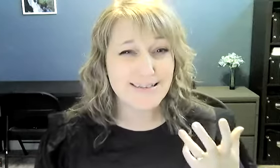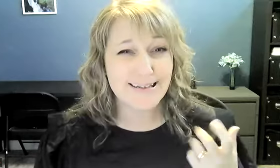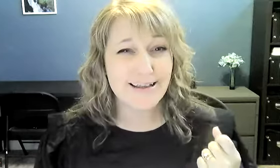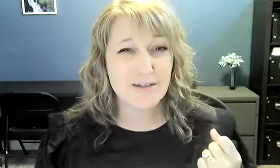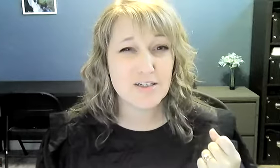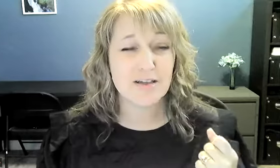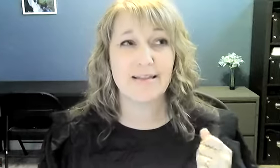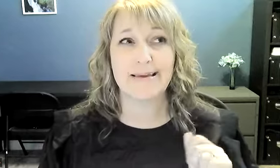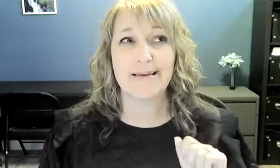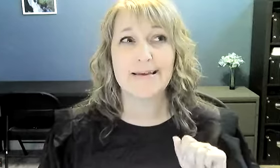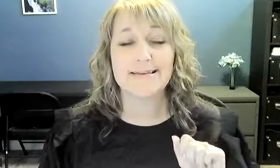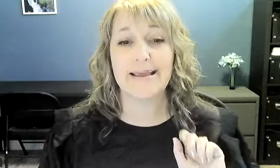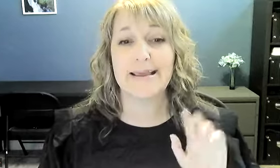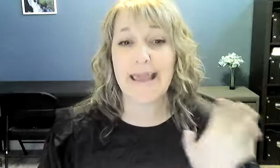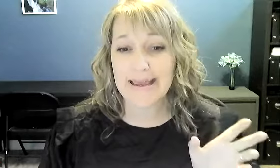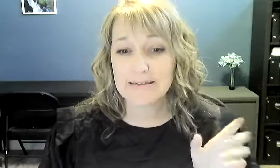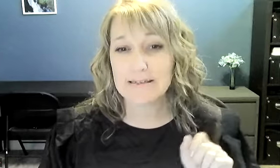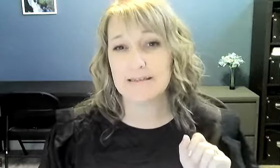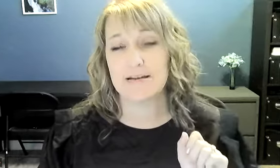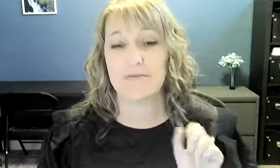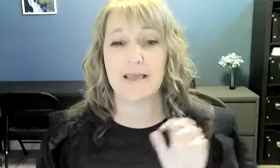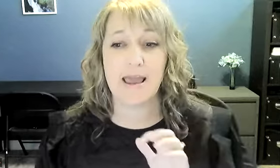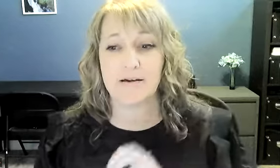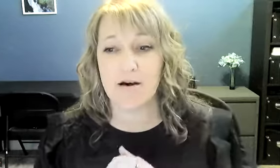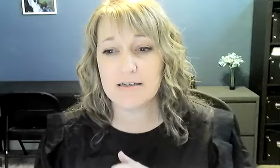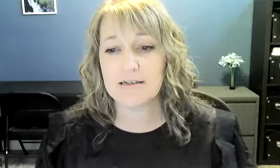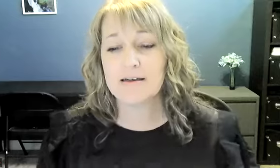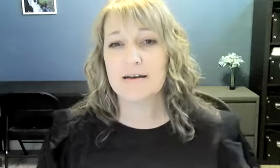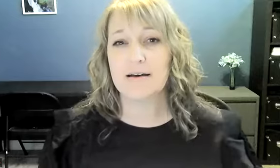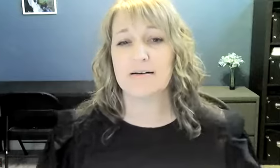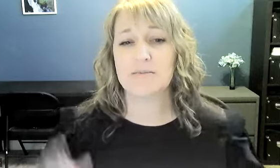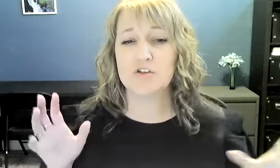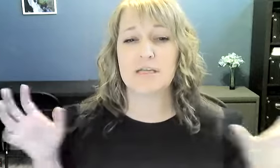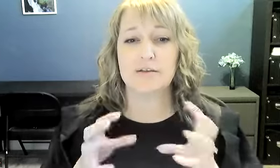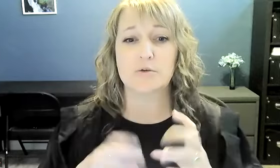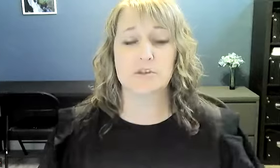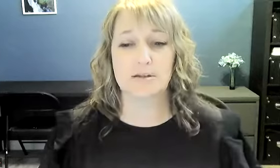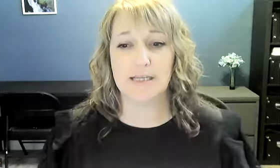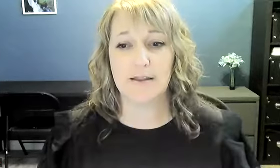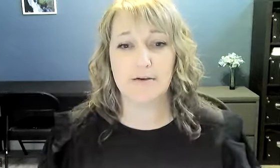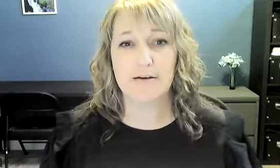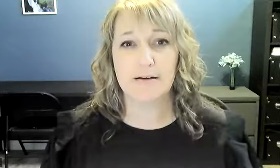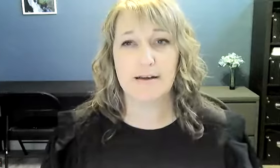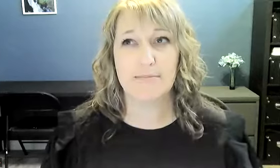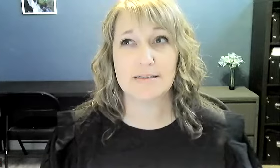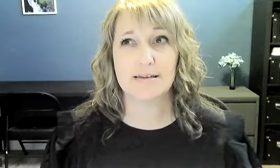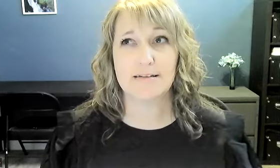in English, like saying can't instead of cannot. You just kind of squish it all together and it makes it